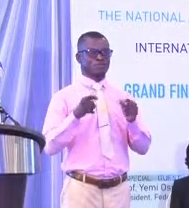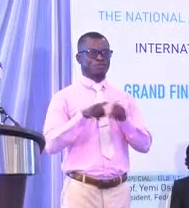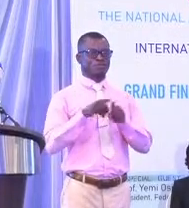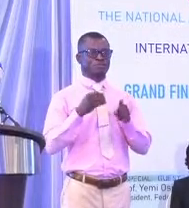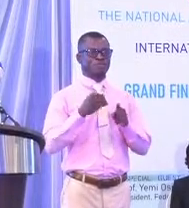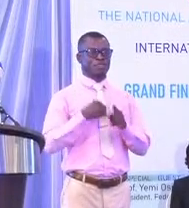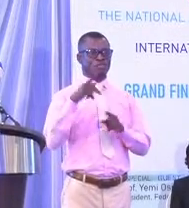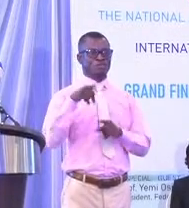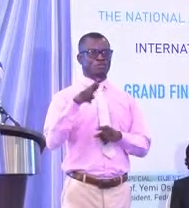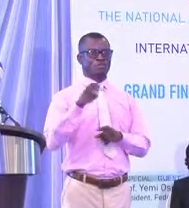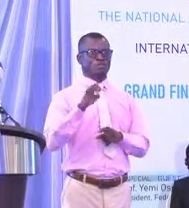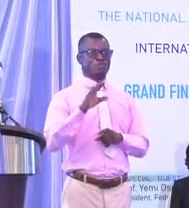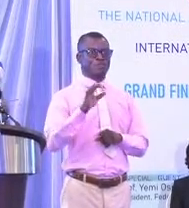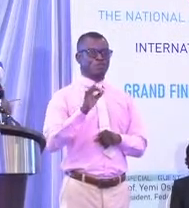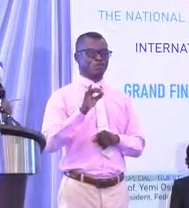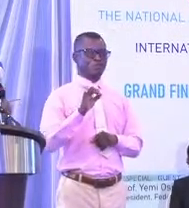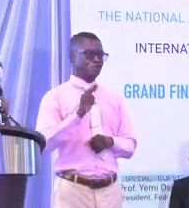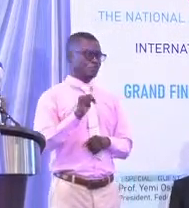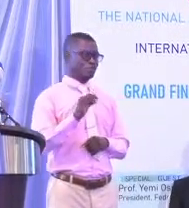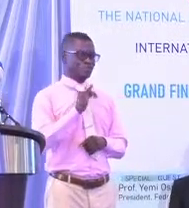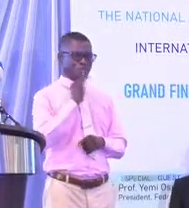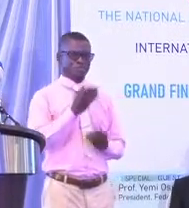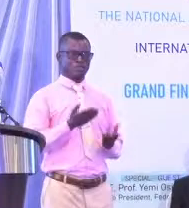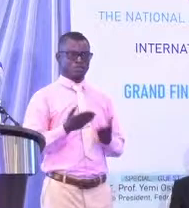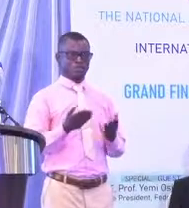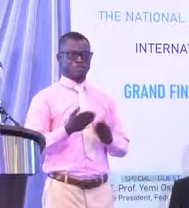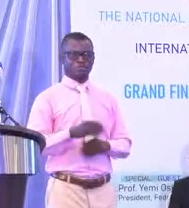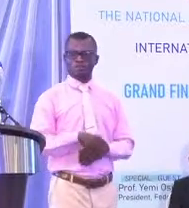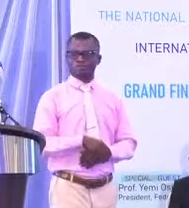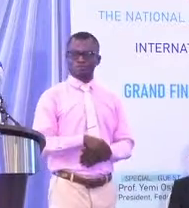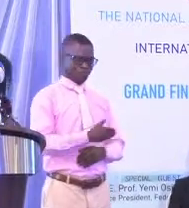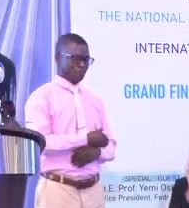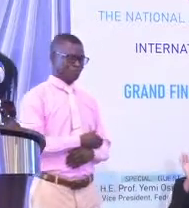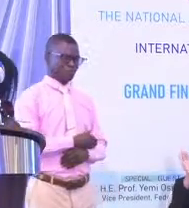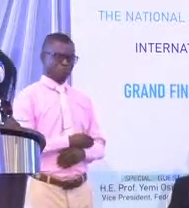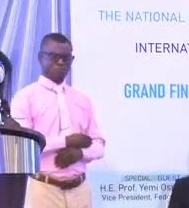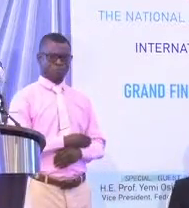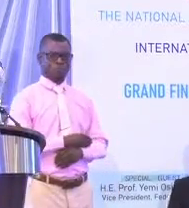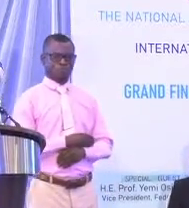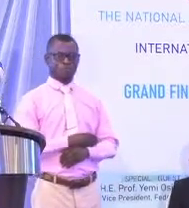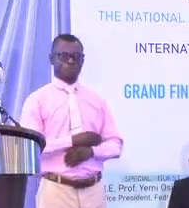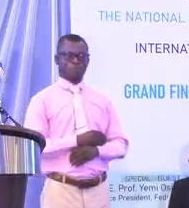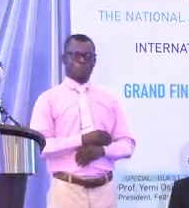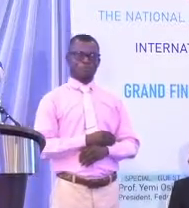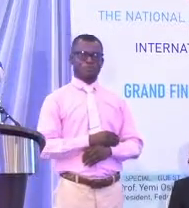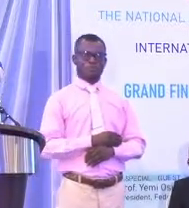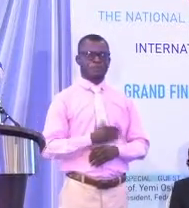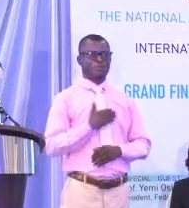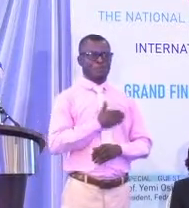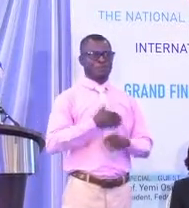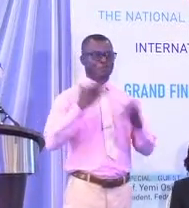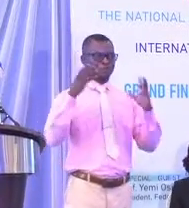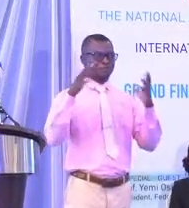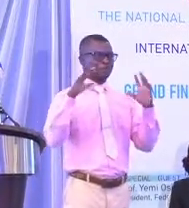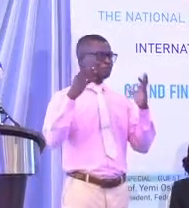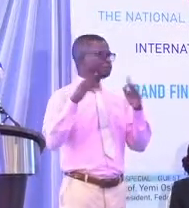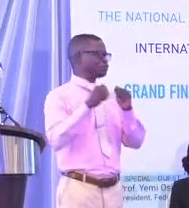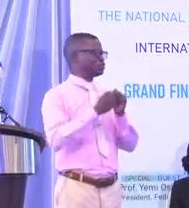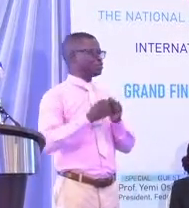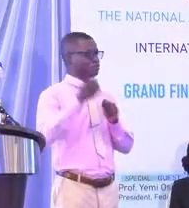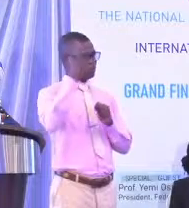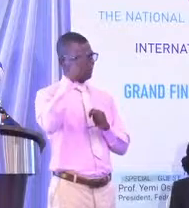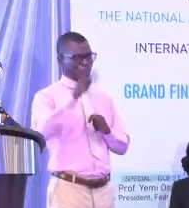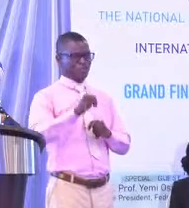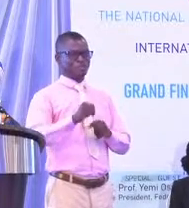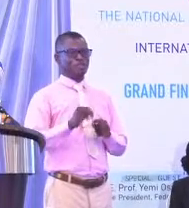have Precious Peace Iye Agala. Precious? You're here. All right. Please put your hands together for them. They